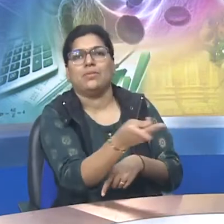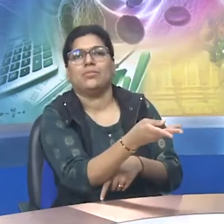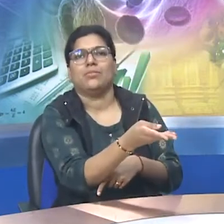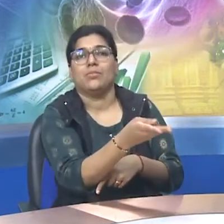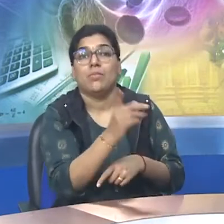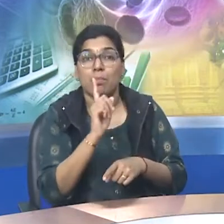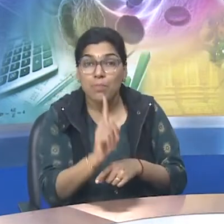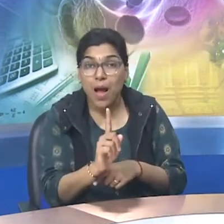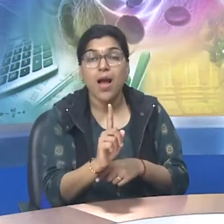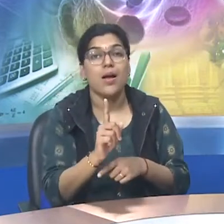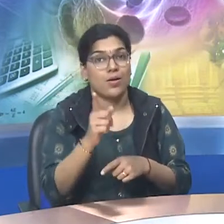comparisons.